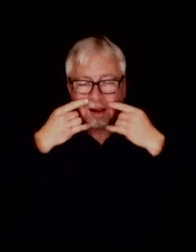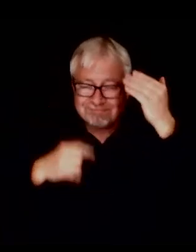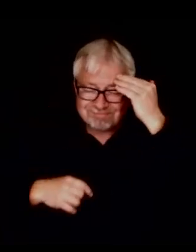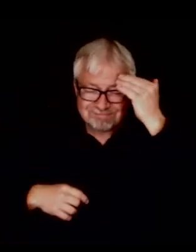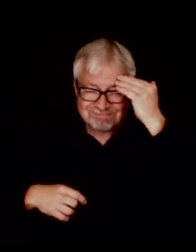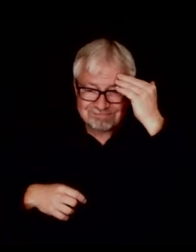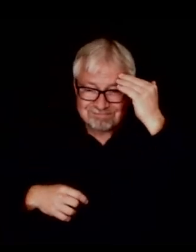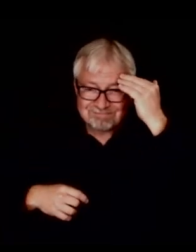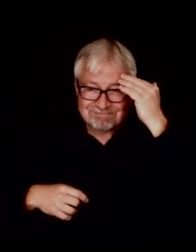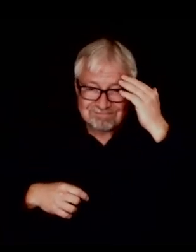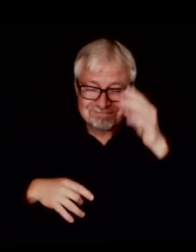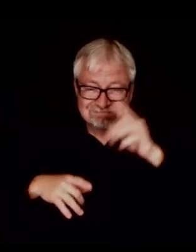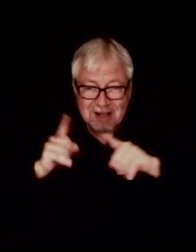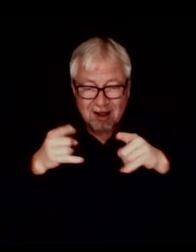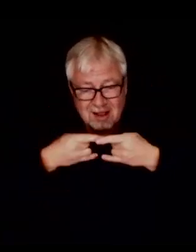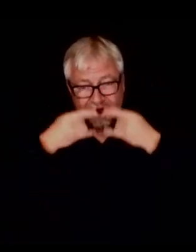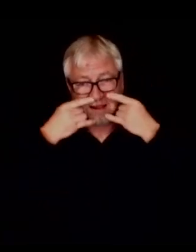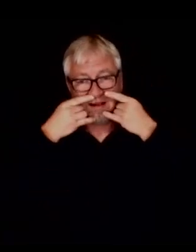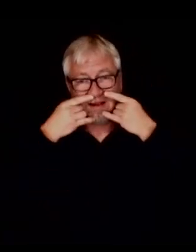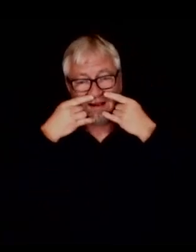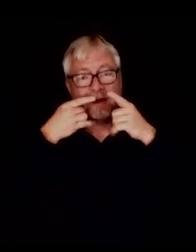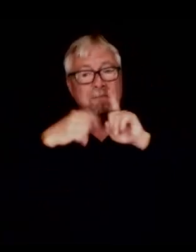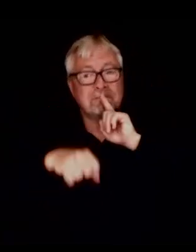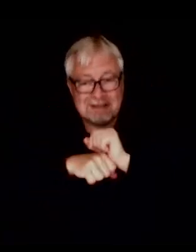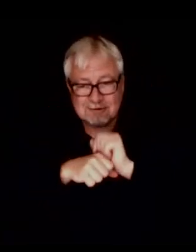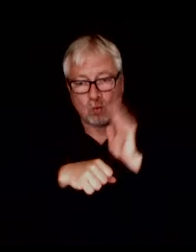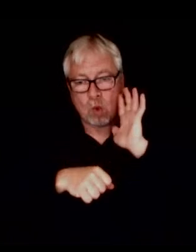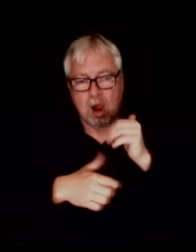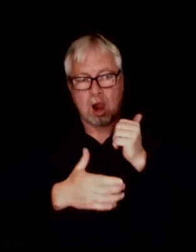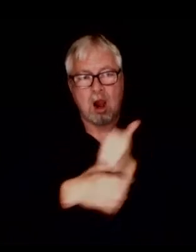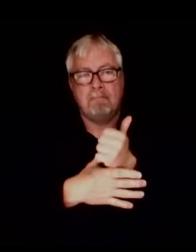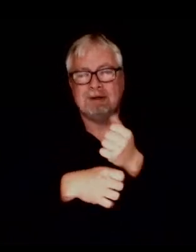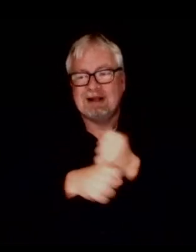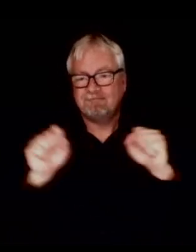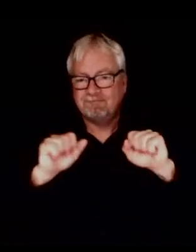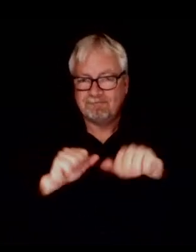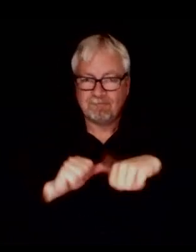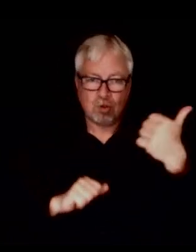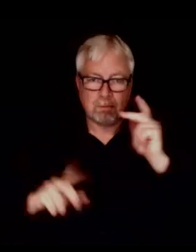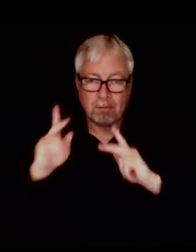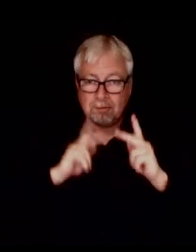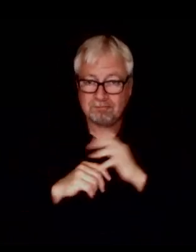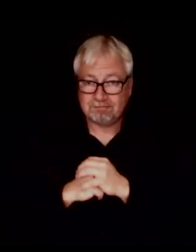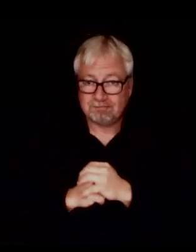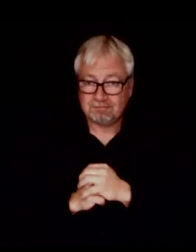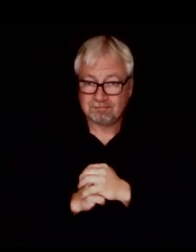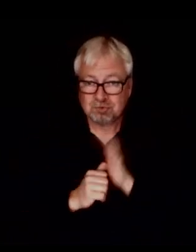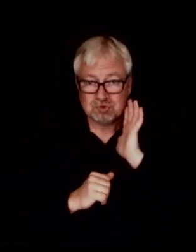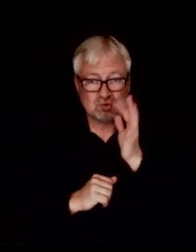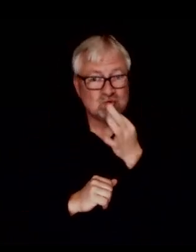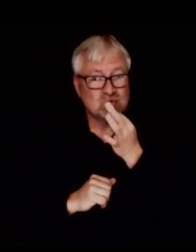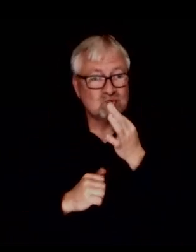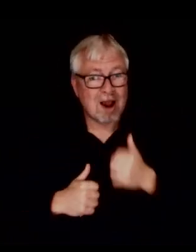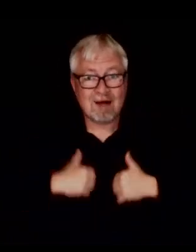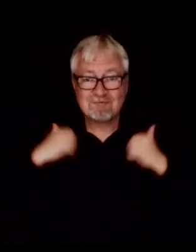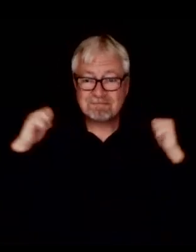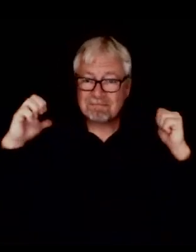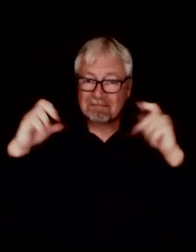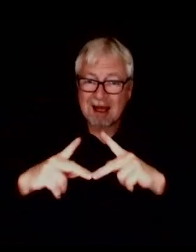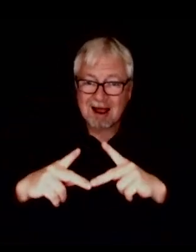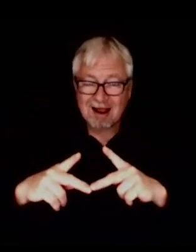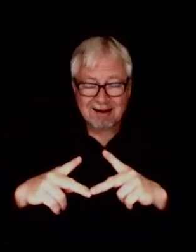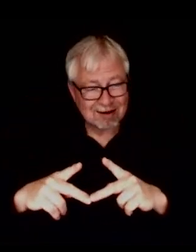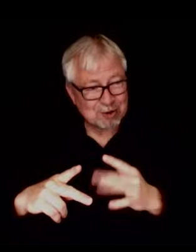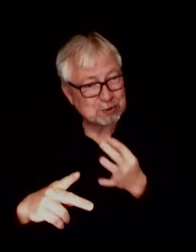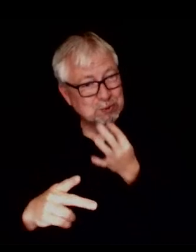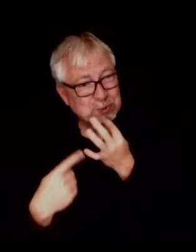lives. Life won't completely return to normal for some time, but if we take these steps, we will be able to find a way